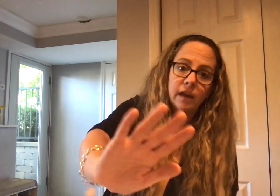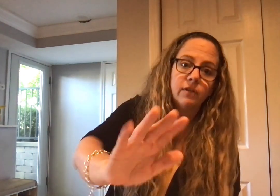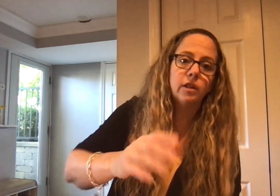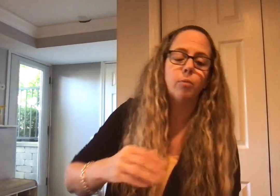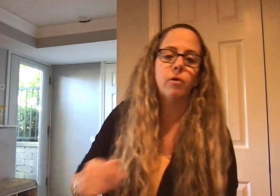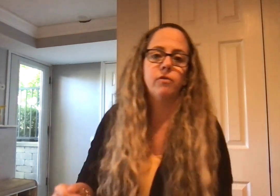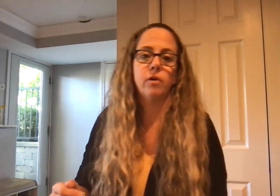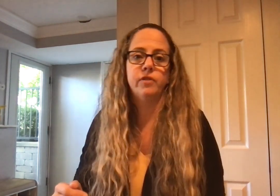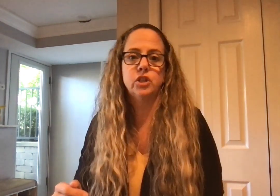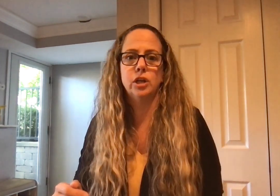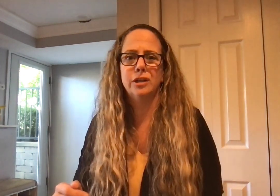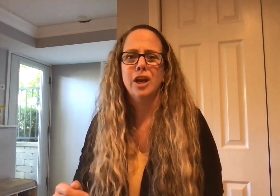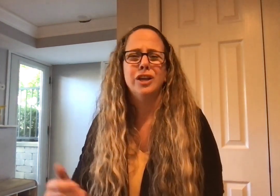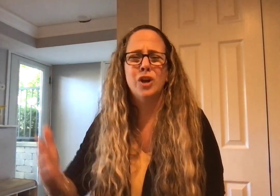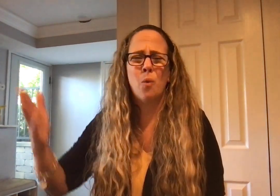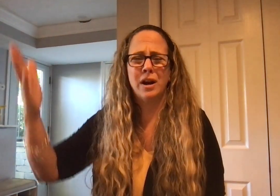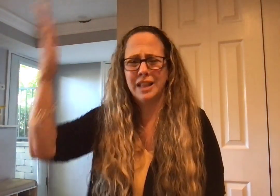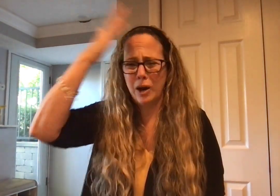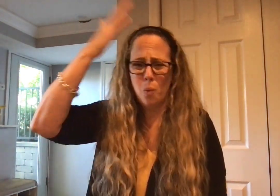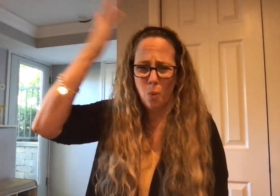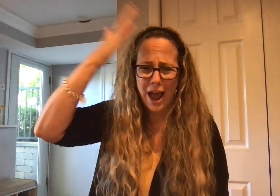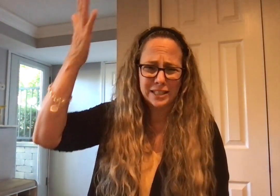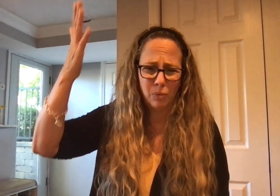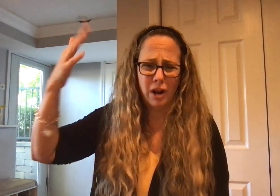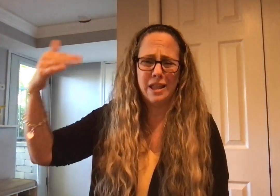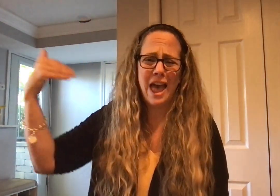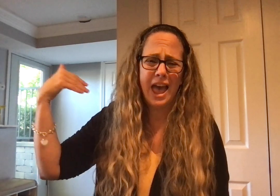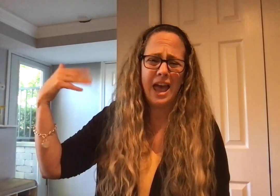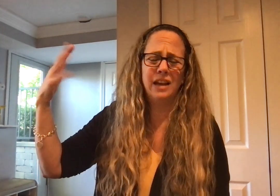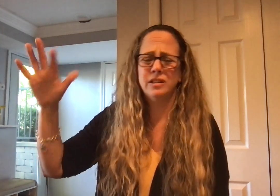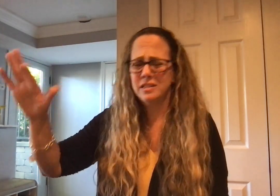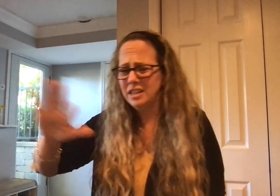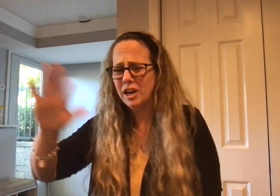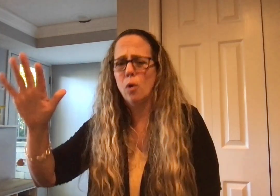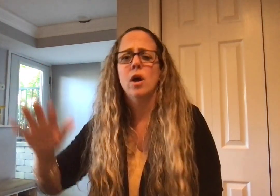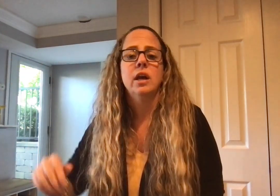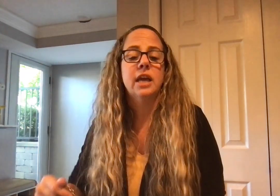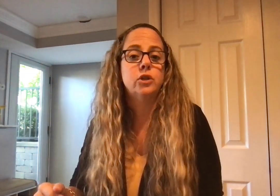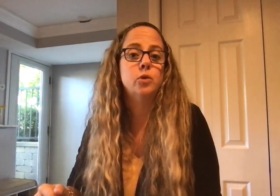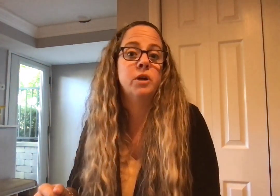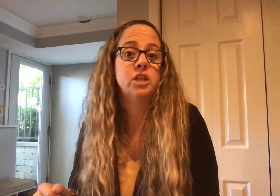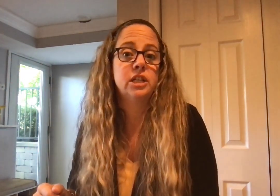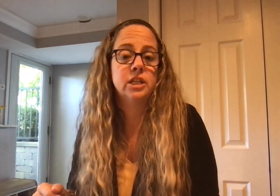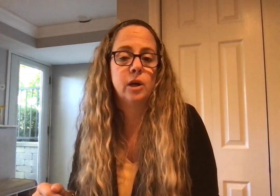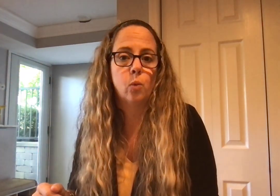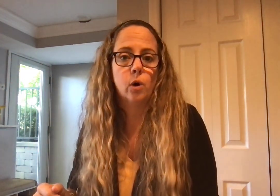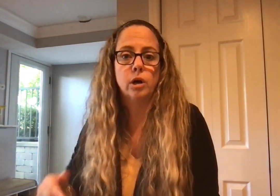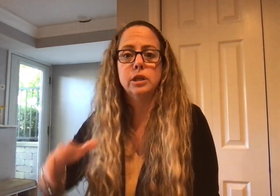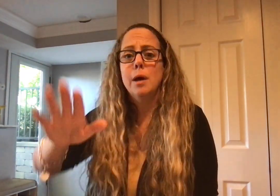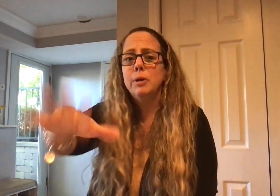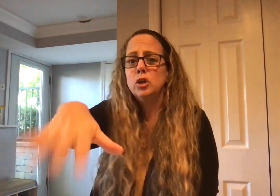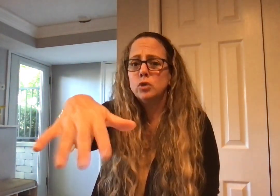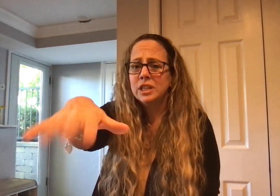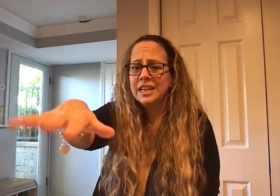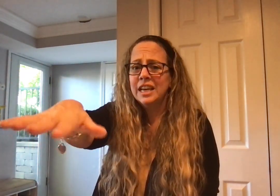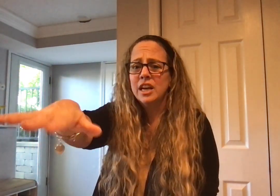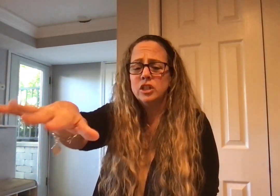in their peripheral vision. You don't want to like whack someone on the head, get too much into their world. But usually just